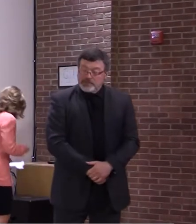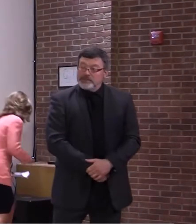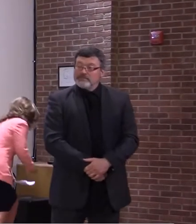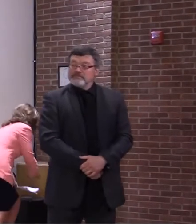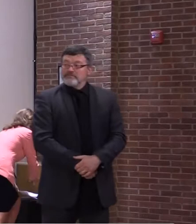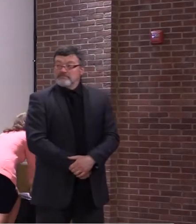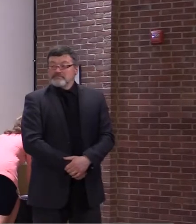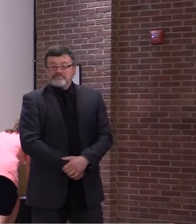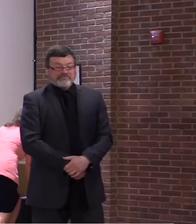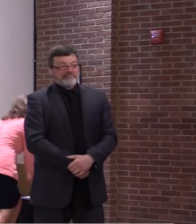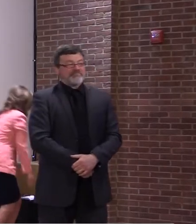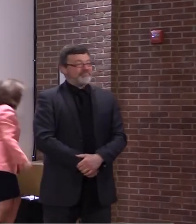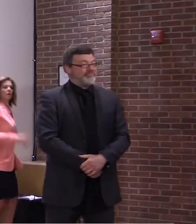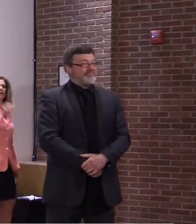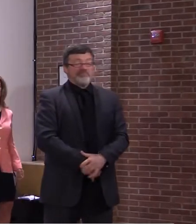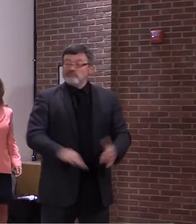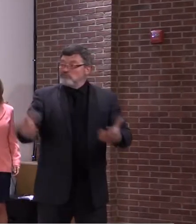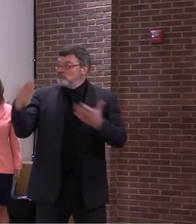Thank you.